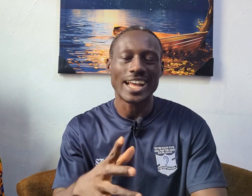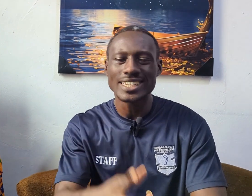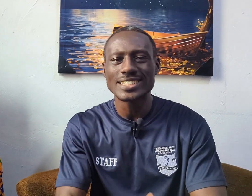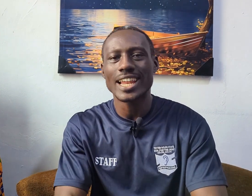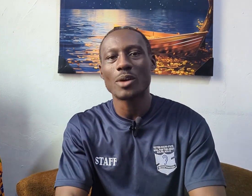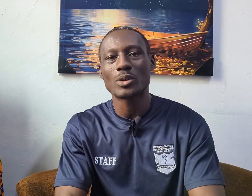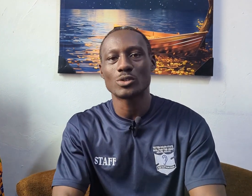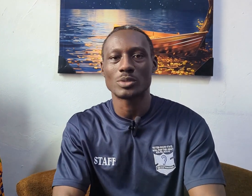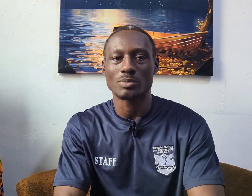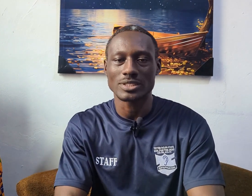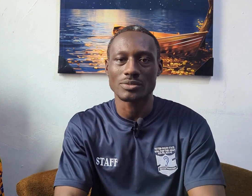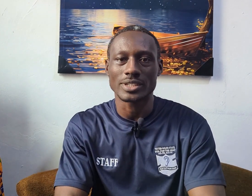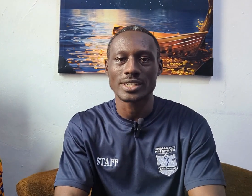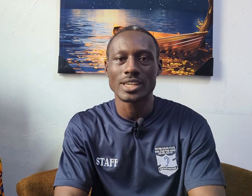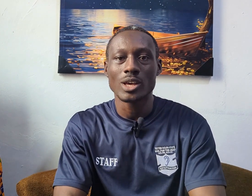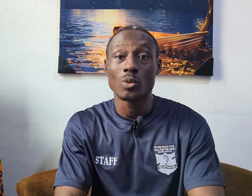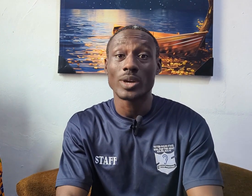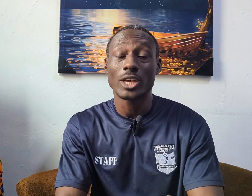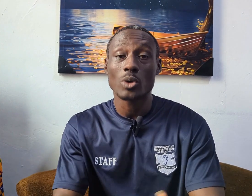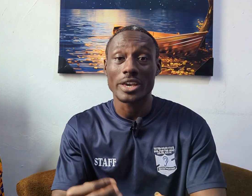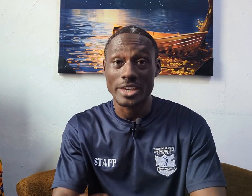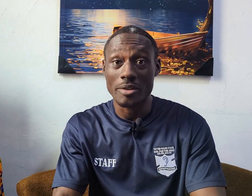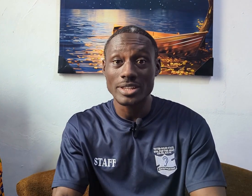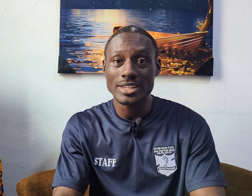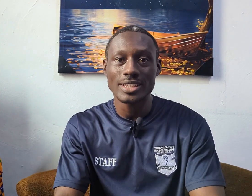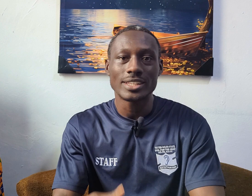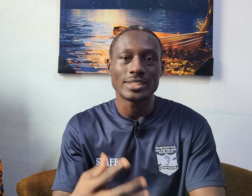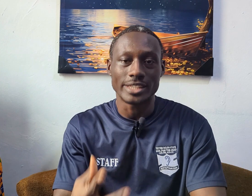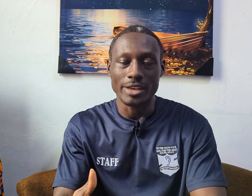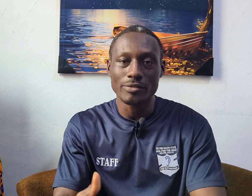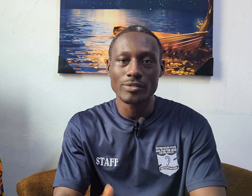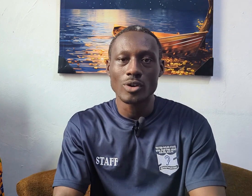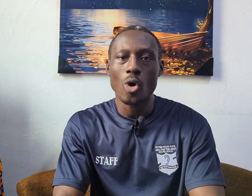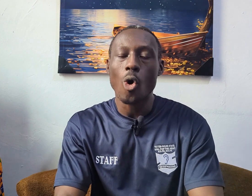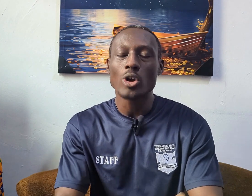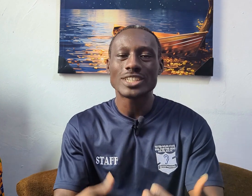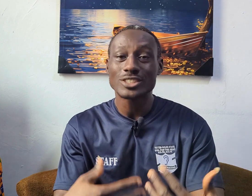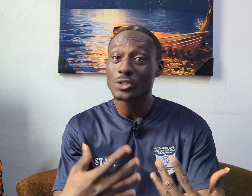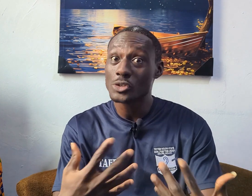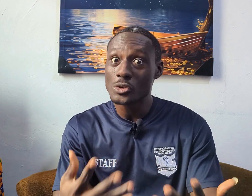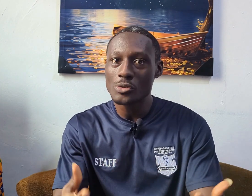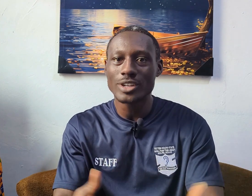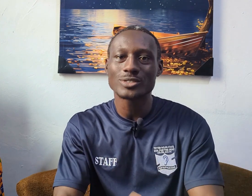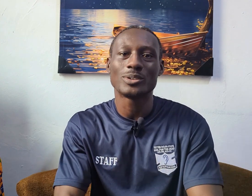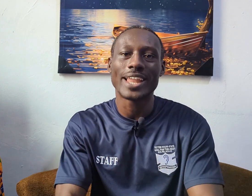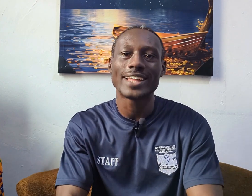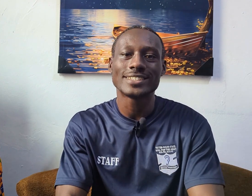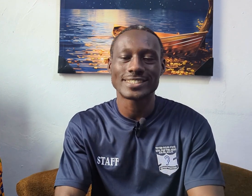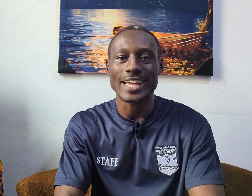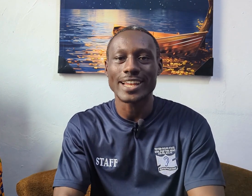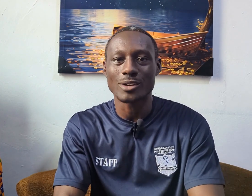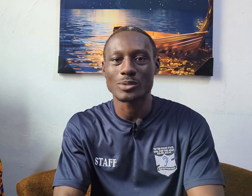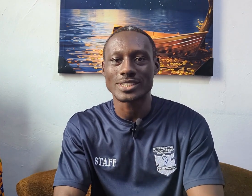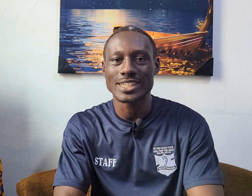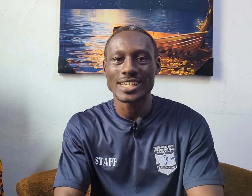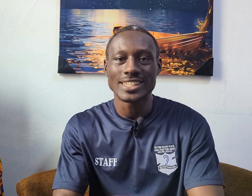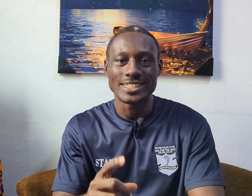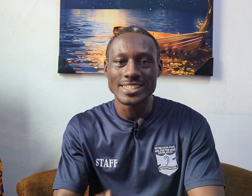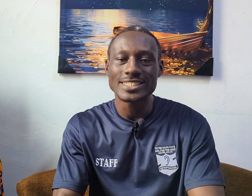sign language to be specific. Whether you are hearing, deaf, or just curious to learn sign language, this is